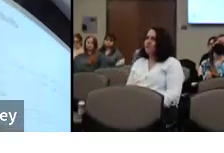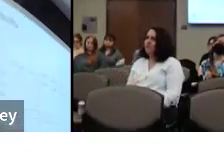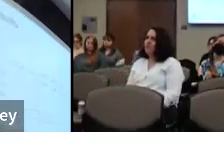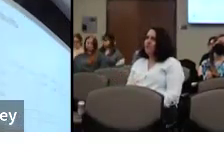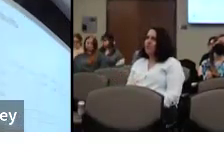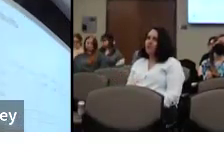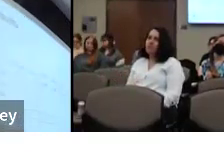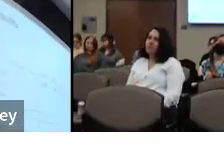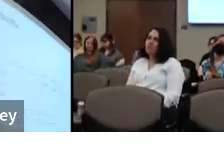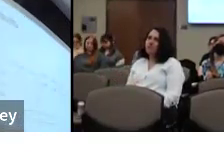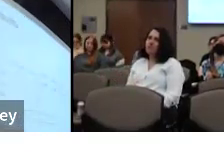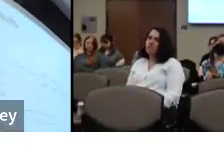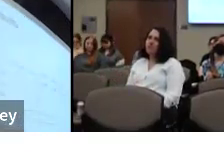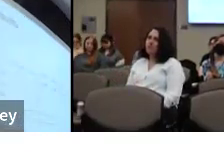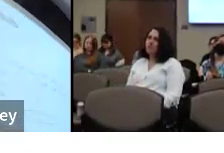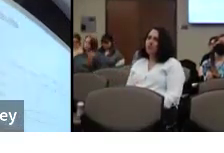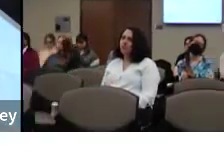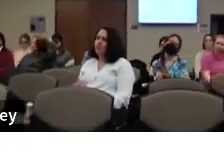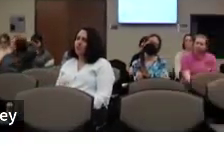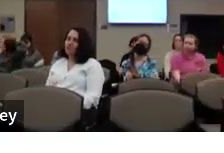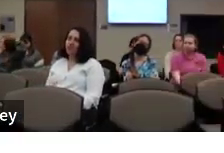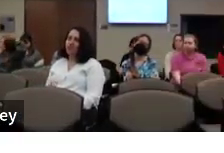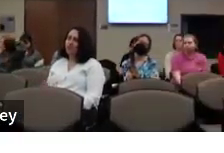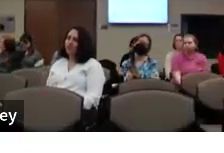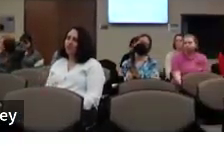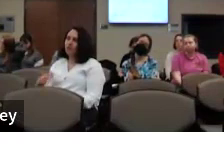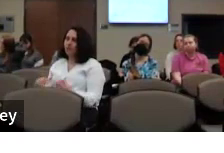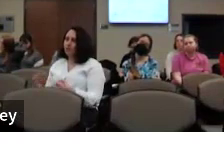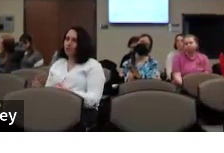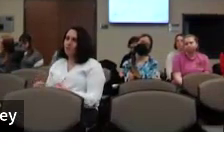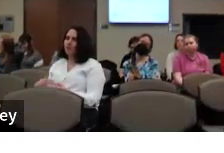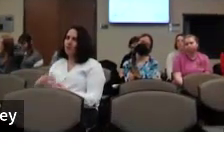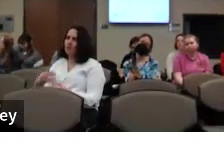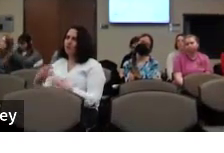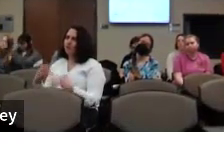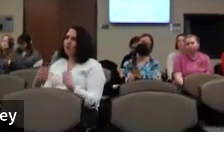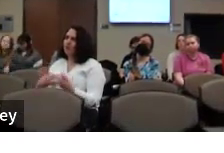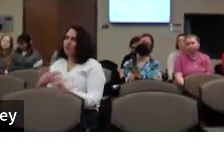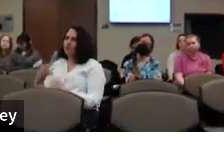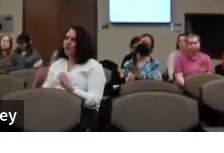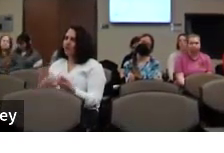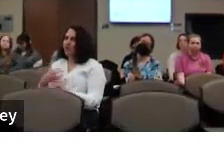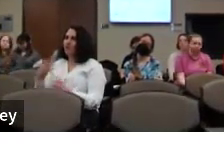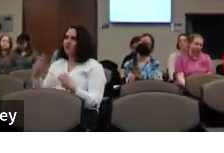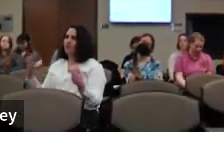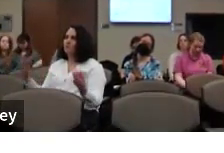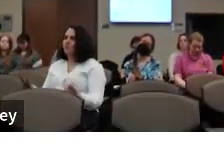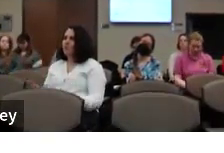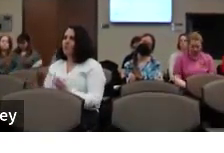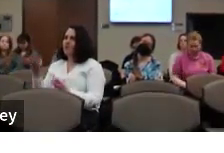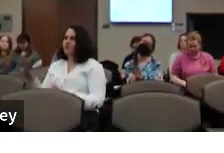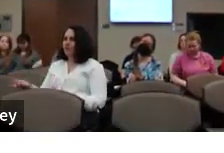was simplified. Mm-hmm. And I'm just wondering if it's about perspective taking, too many perspective, and having